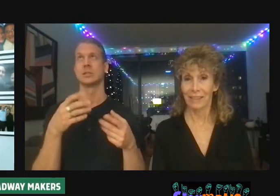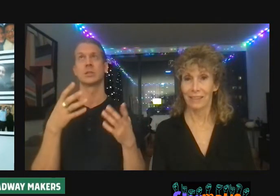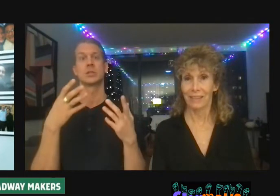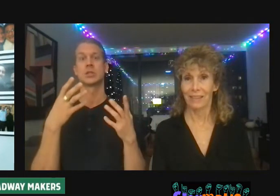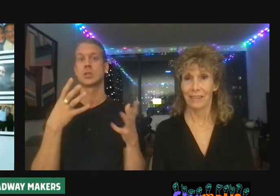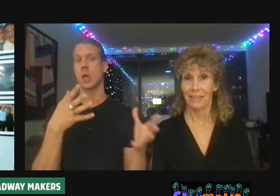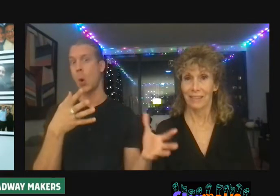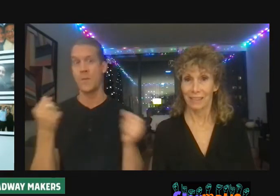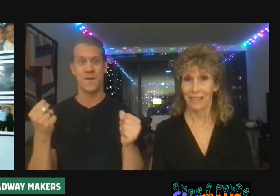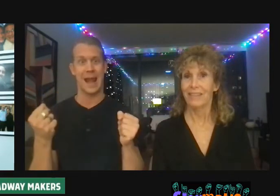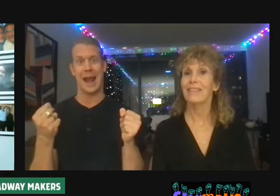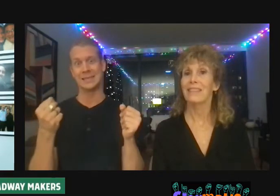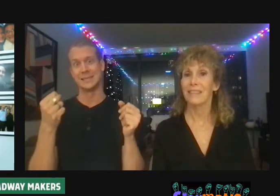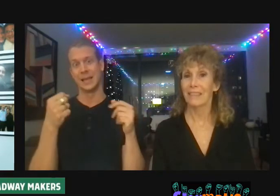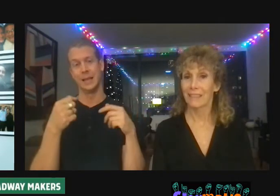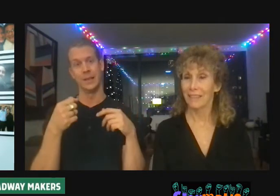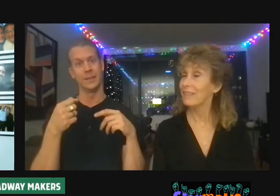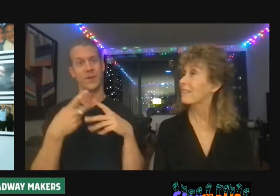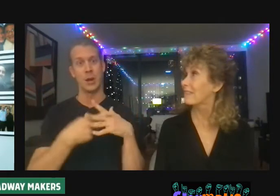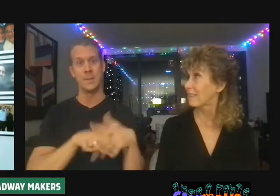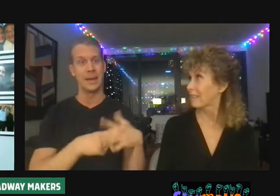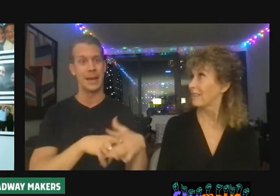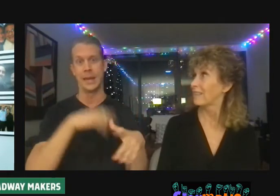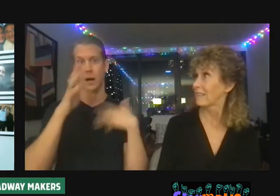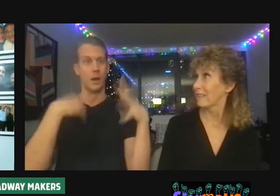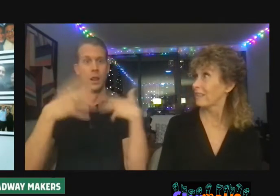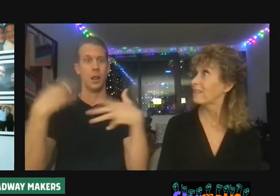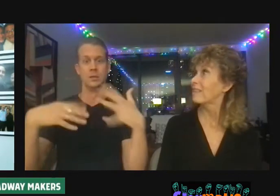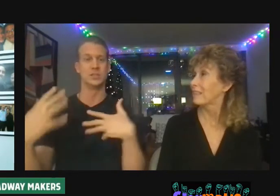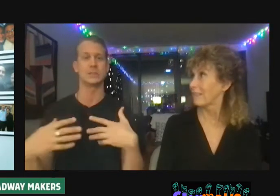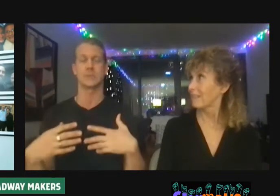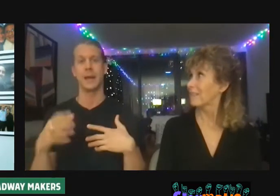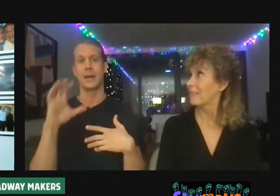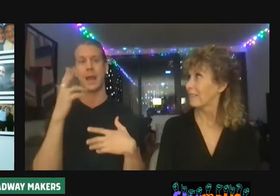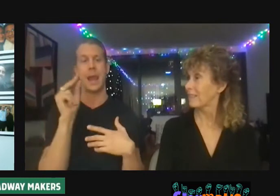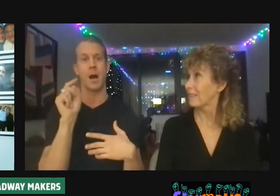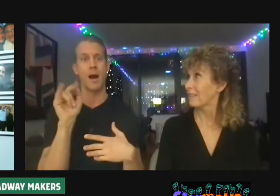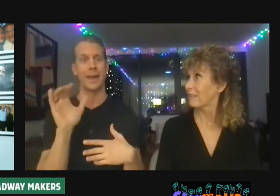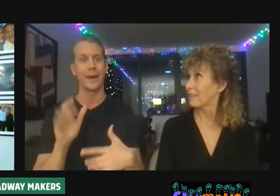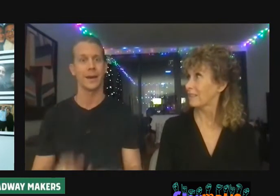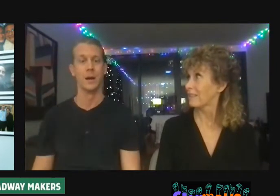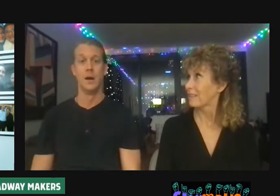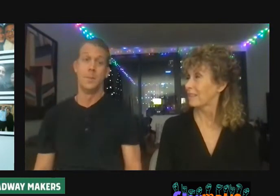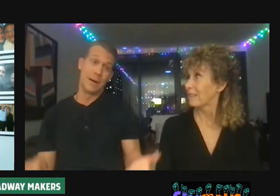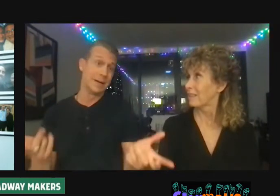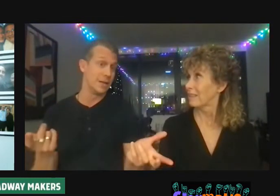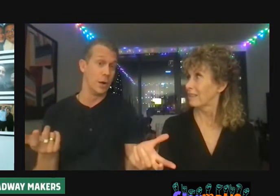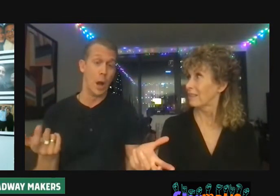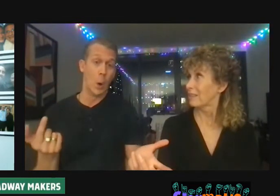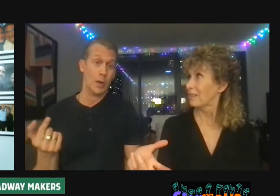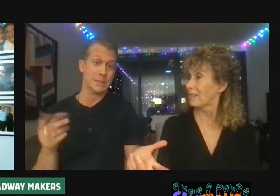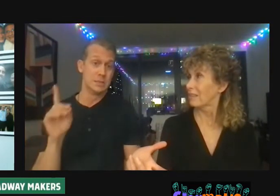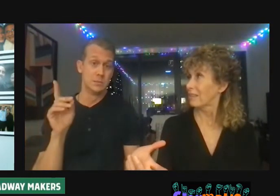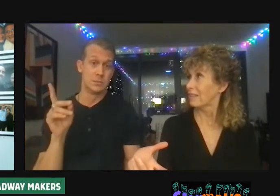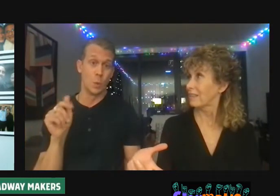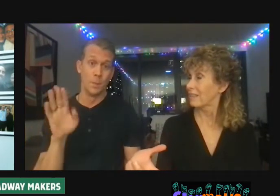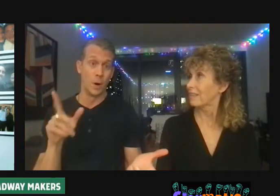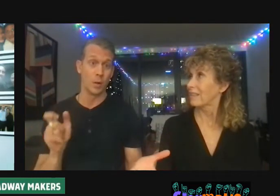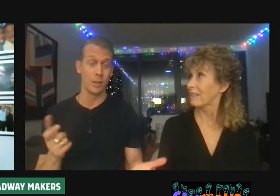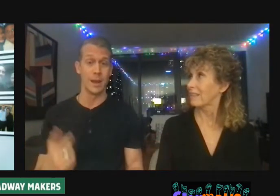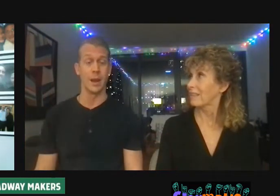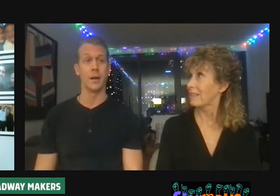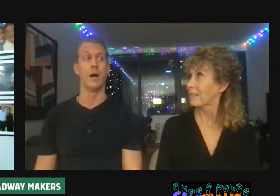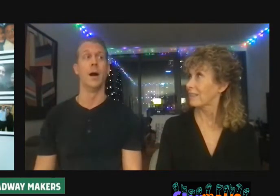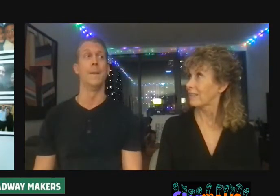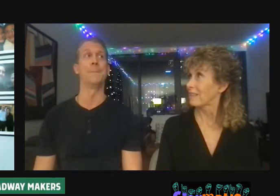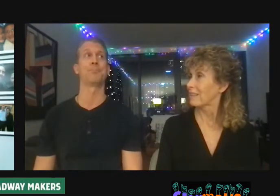it's just so fast in the very beginning. It's just like chaotic, but you know, it's